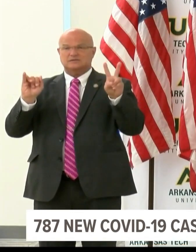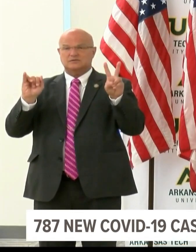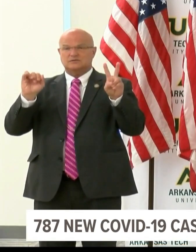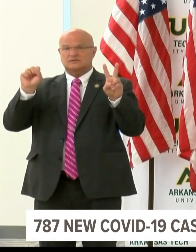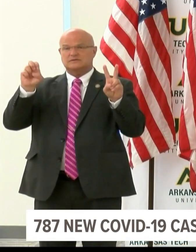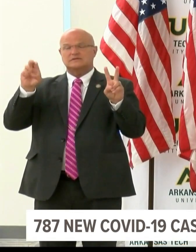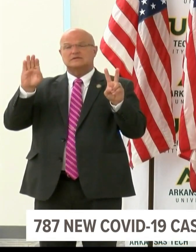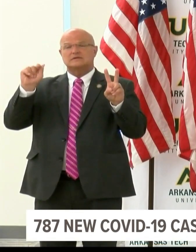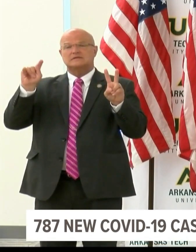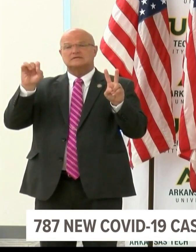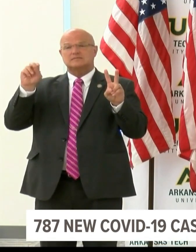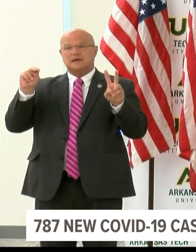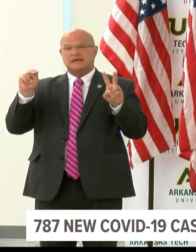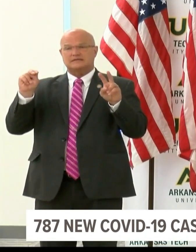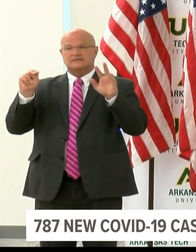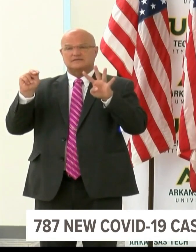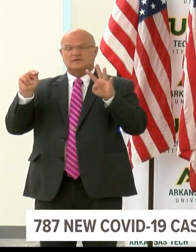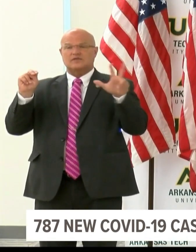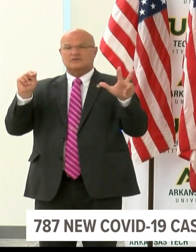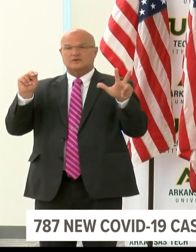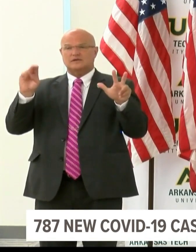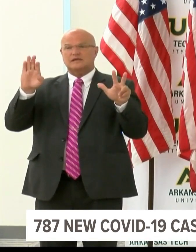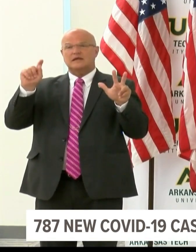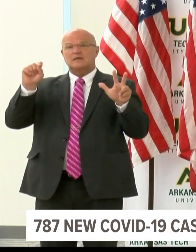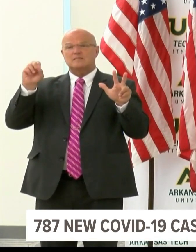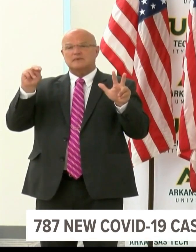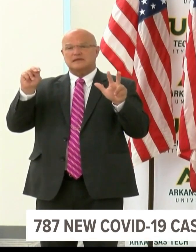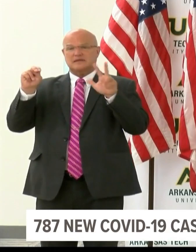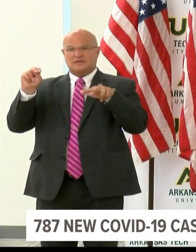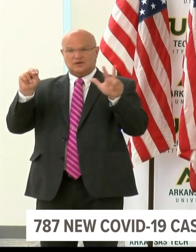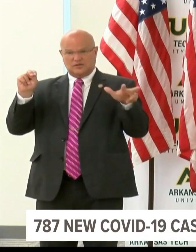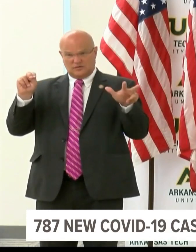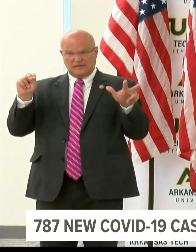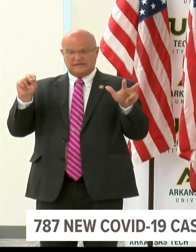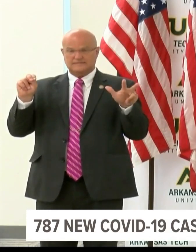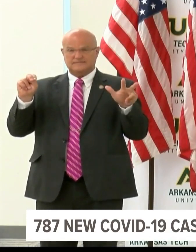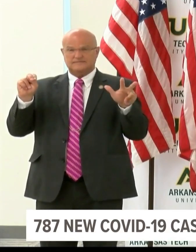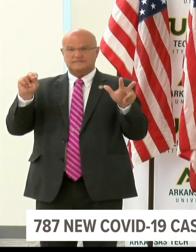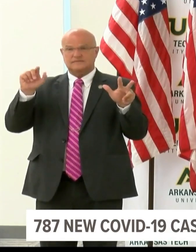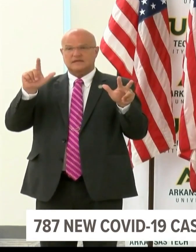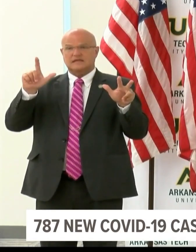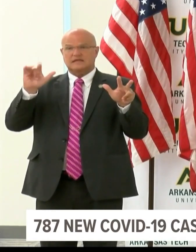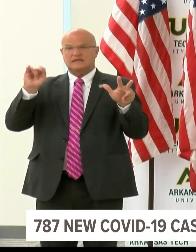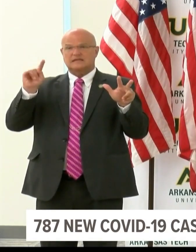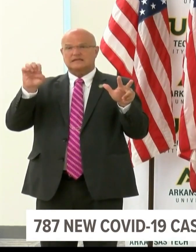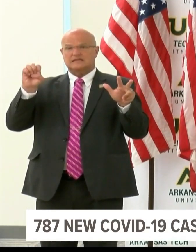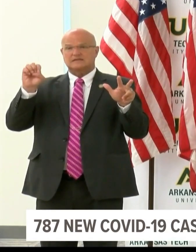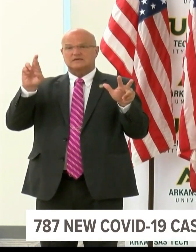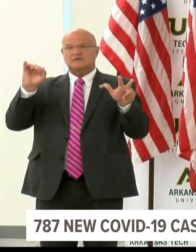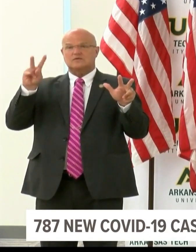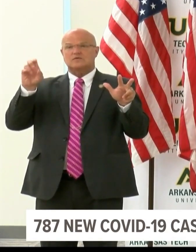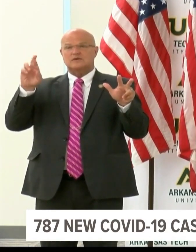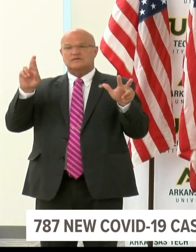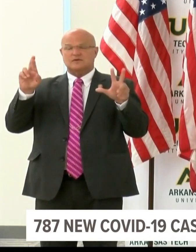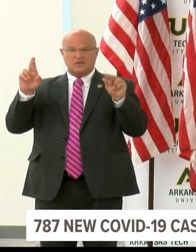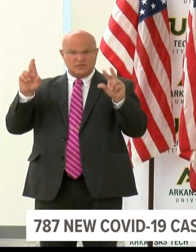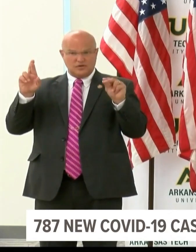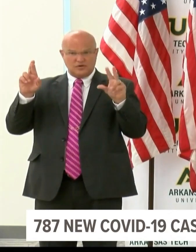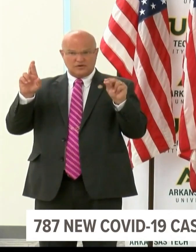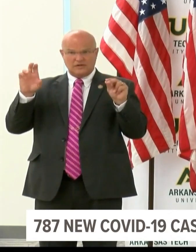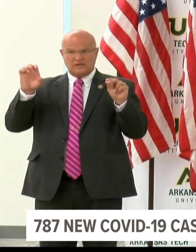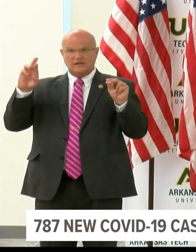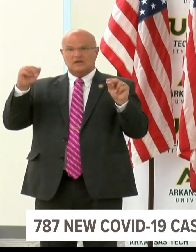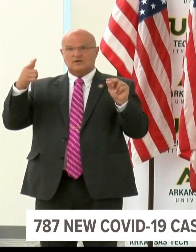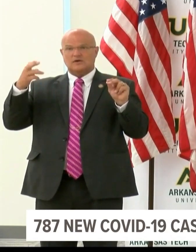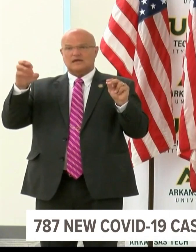Sebastian County 43, Benton County 33, Little River County 30,